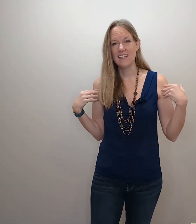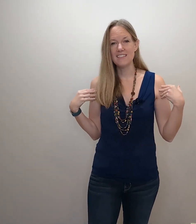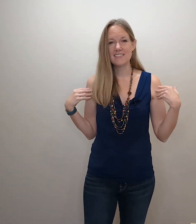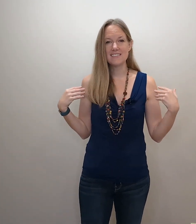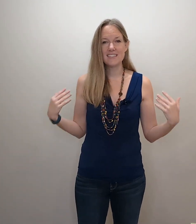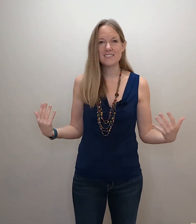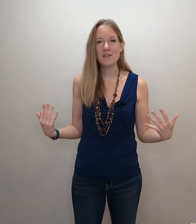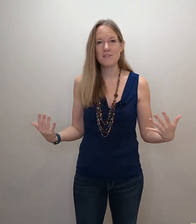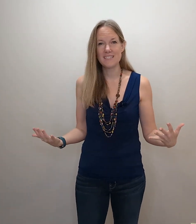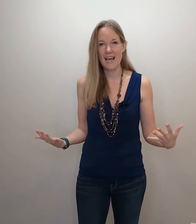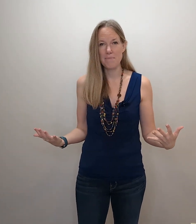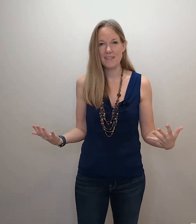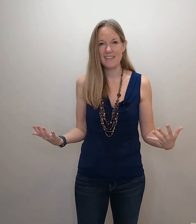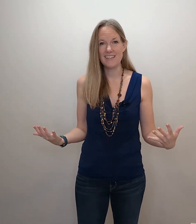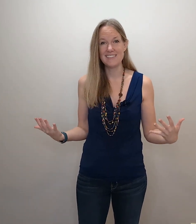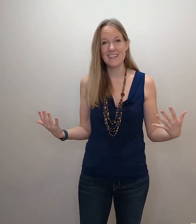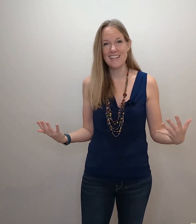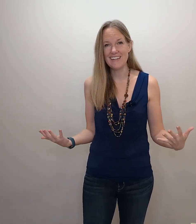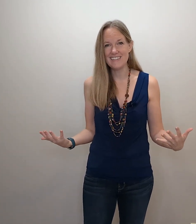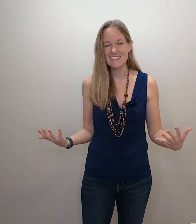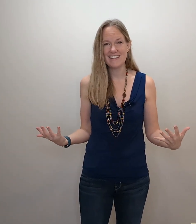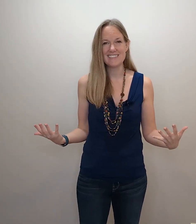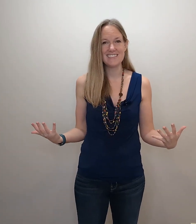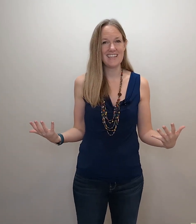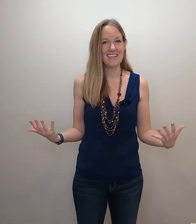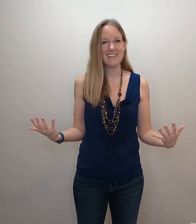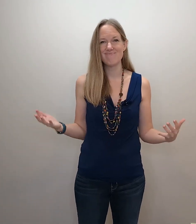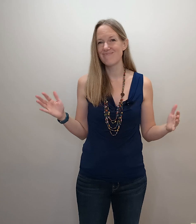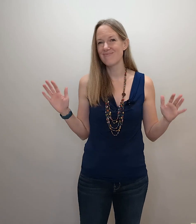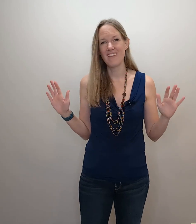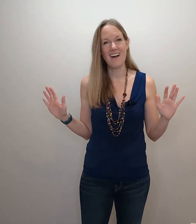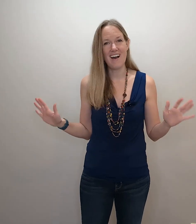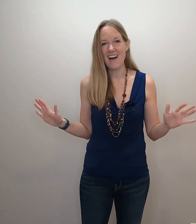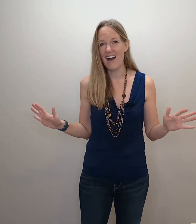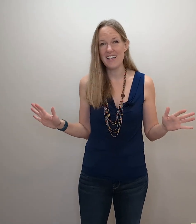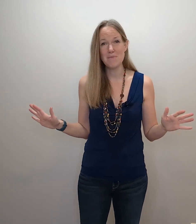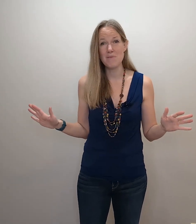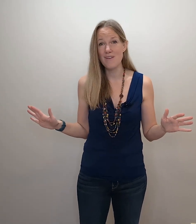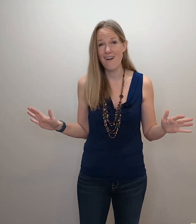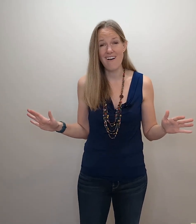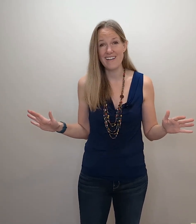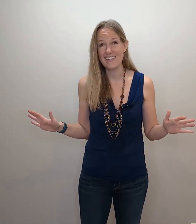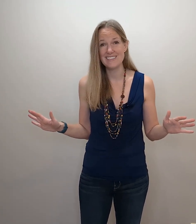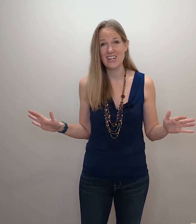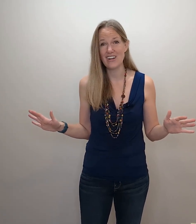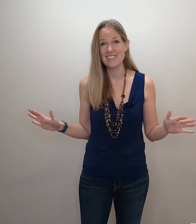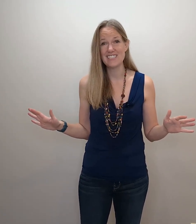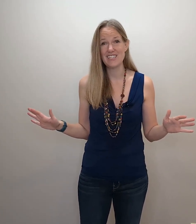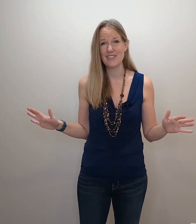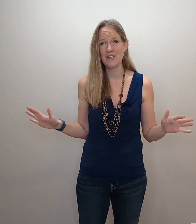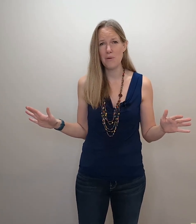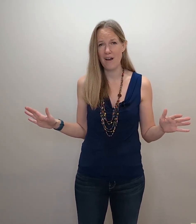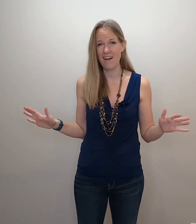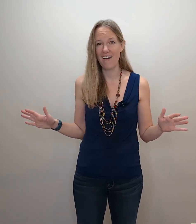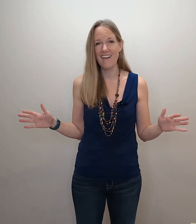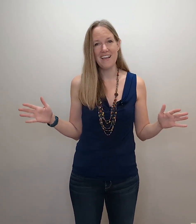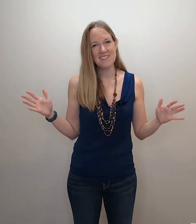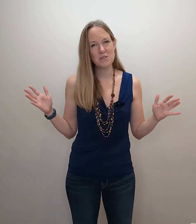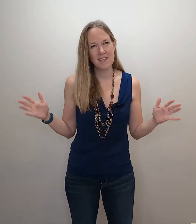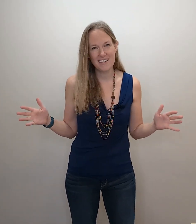is essentially what's happening is leaders are saying, I am not in charge here, you are. So because